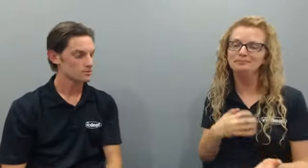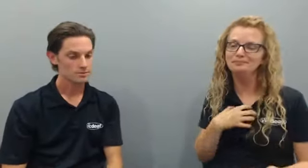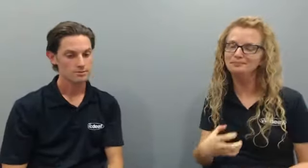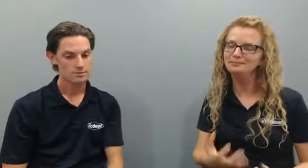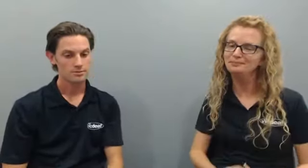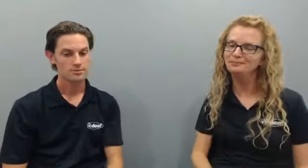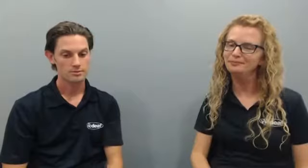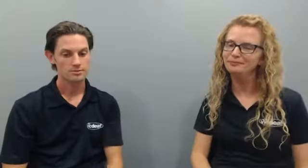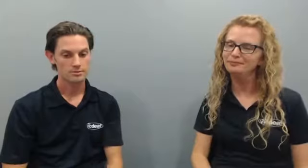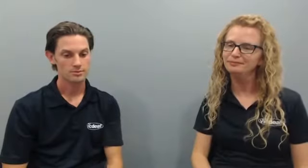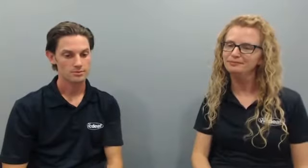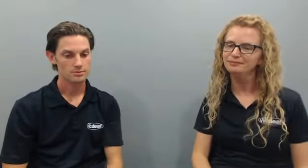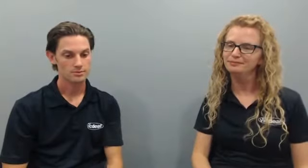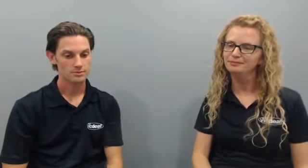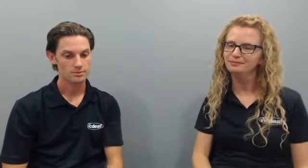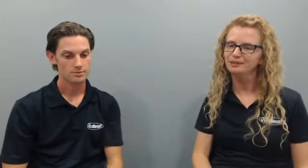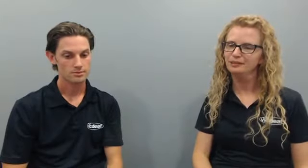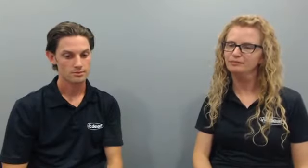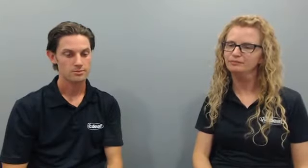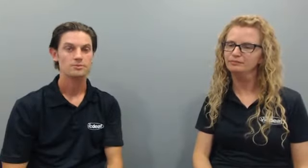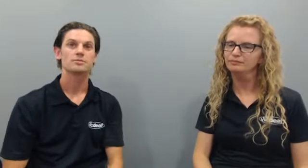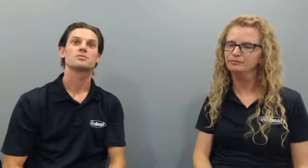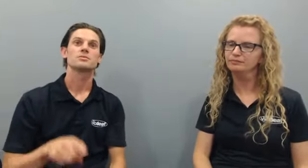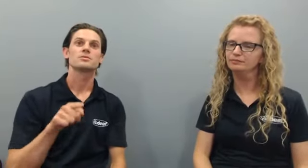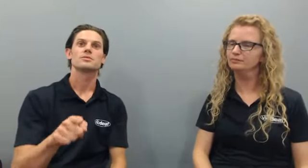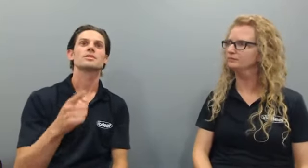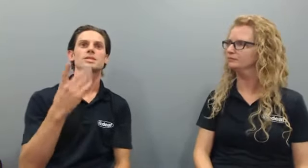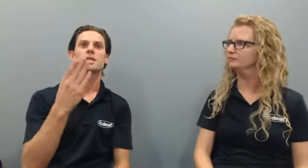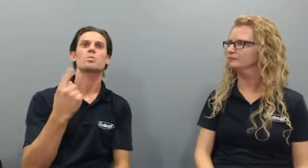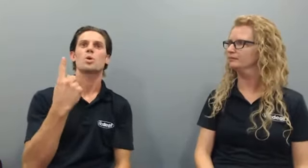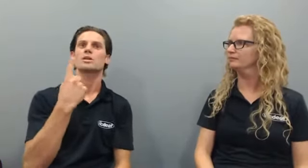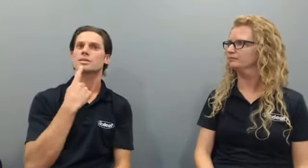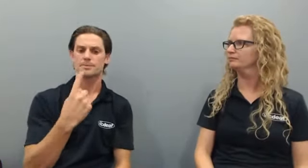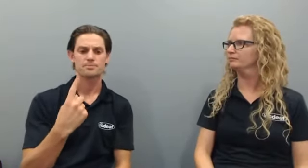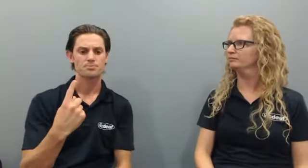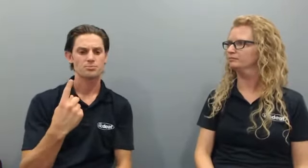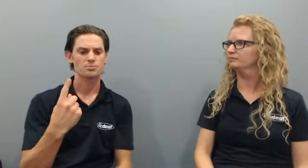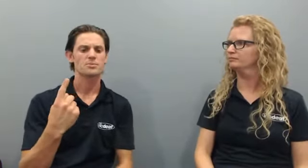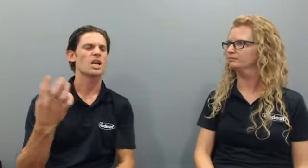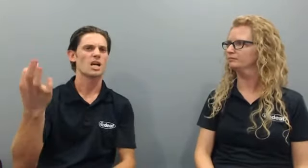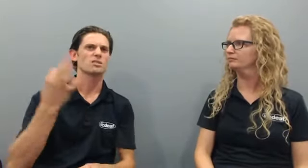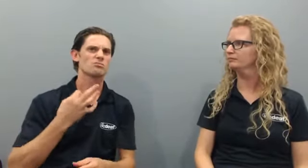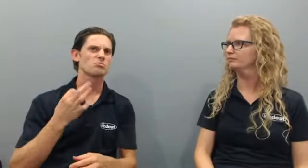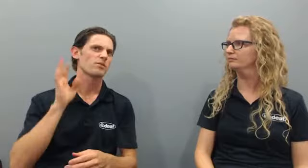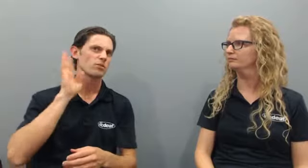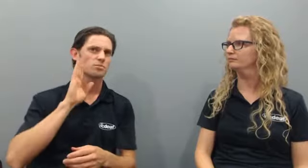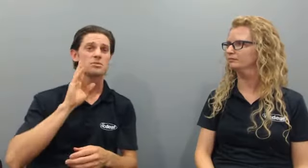quiet in Facebook, we might just add a few more of those questions to share with you now. Someone asked us a